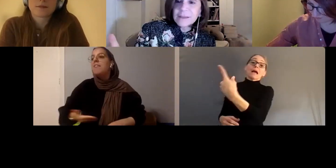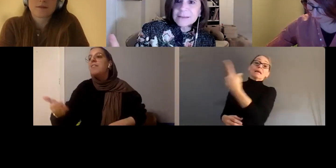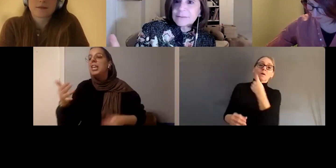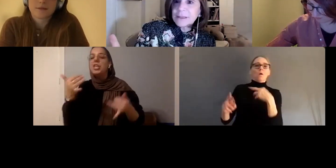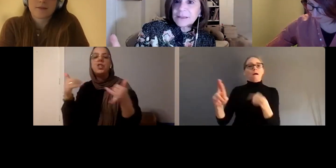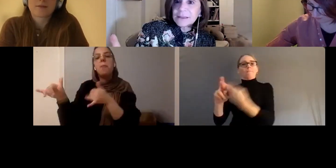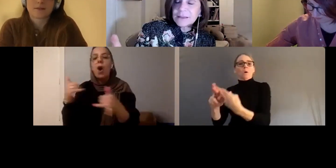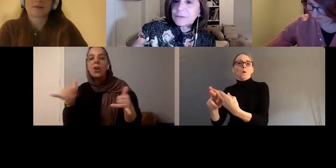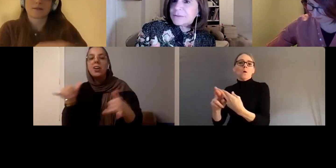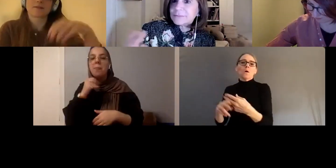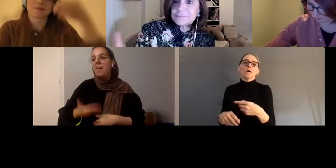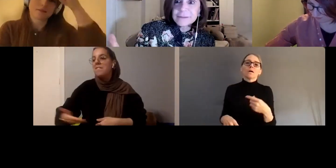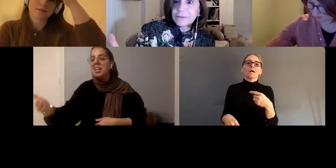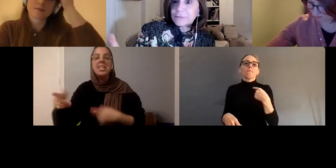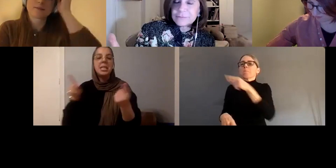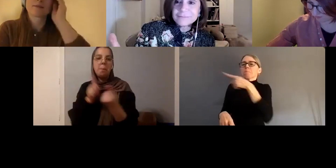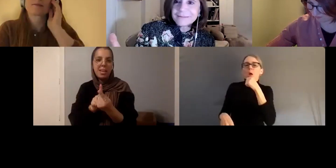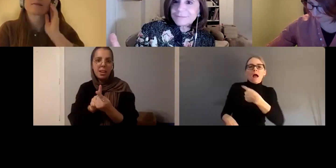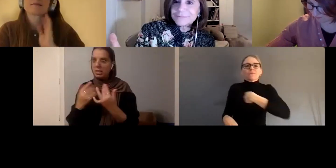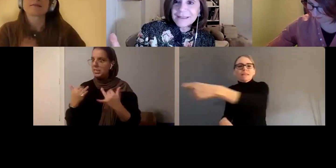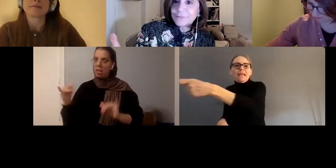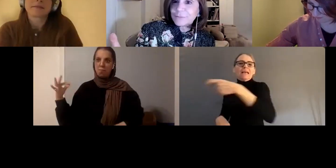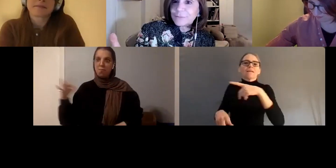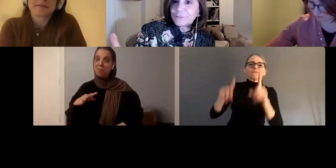never invited to the meeting,